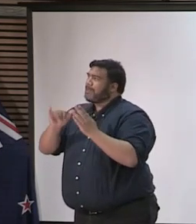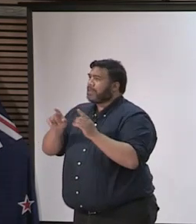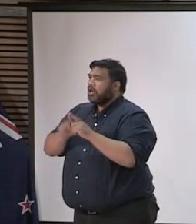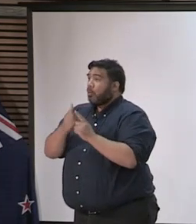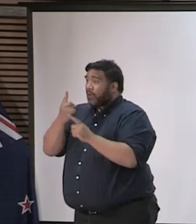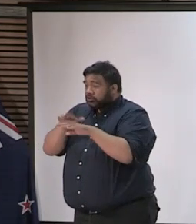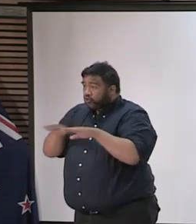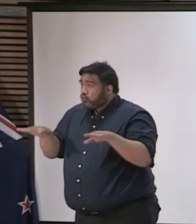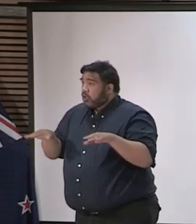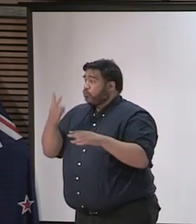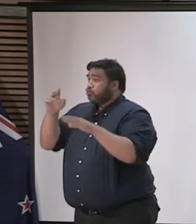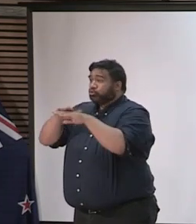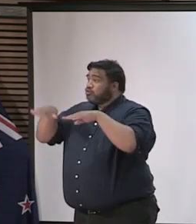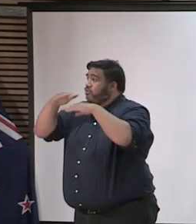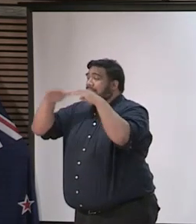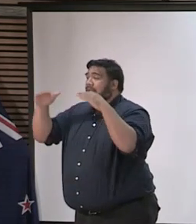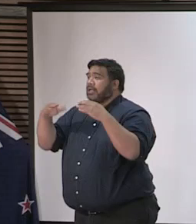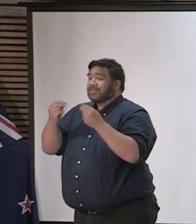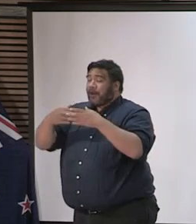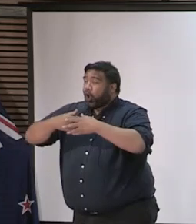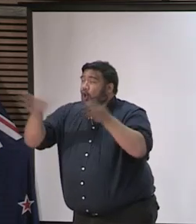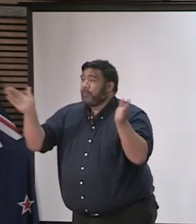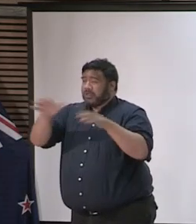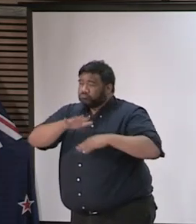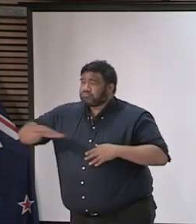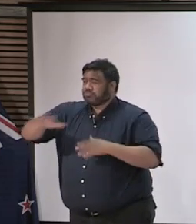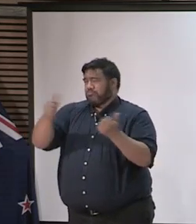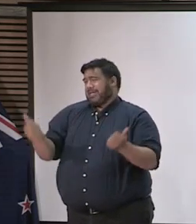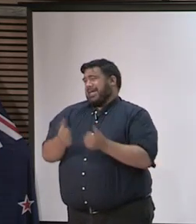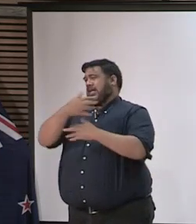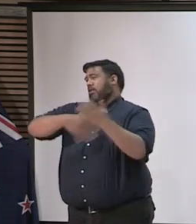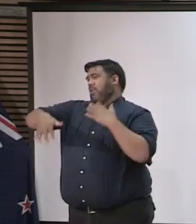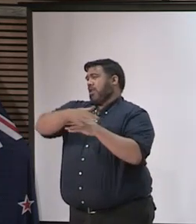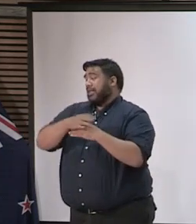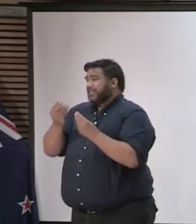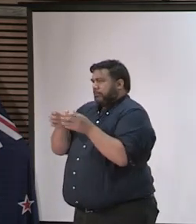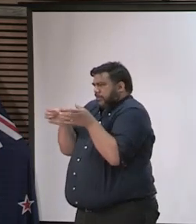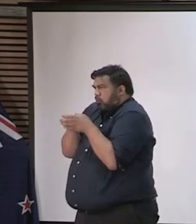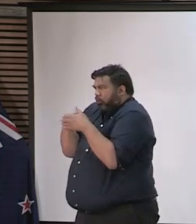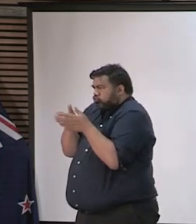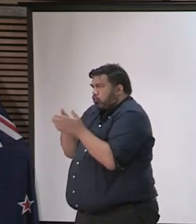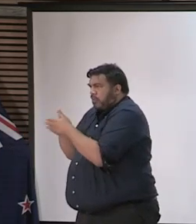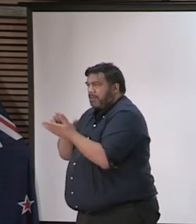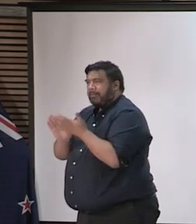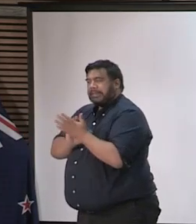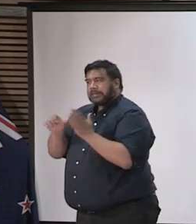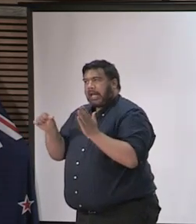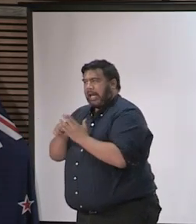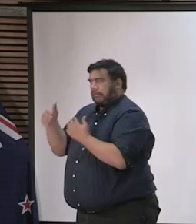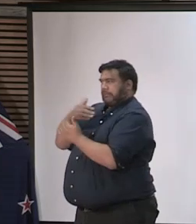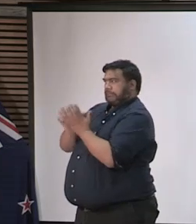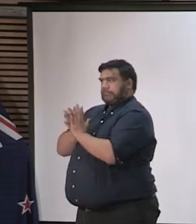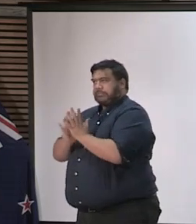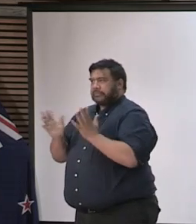different. Some are very, very open, and some of them have smaller rooms and smaller spaces that make that preserving bubbles within them more possible.